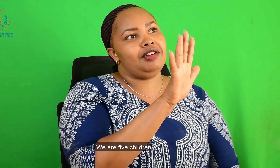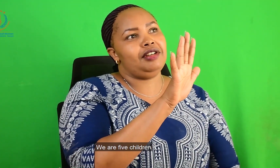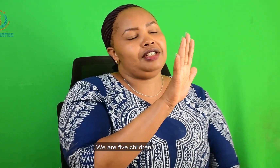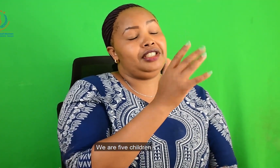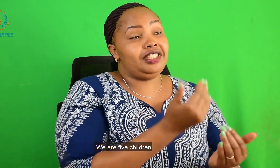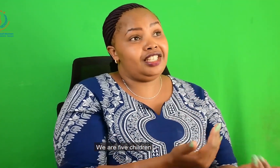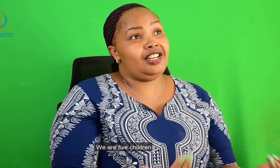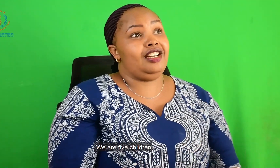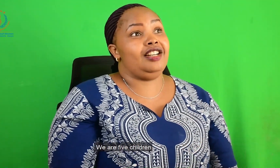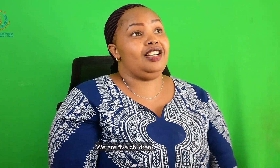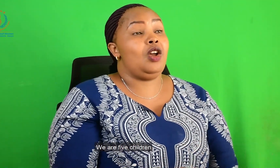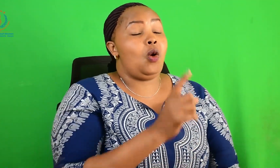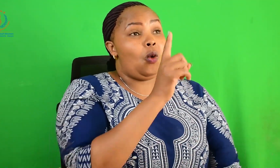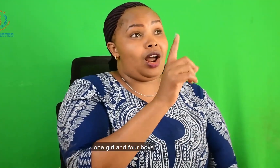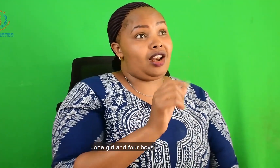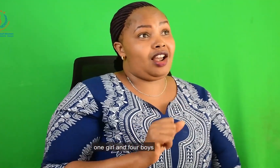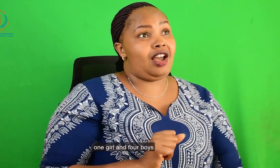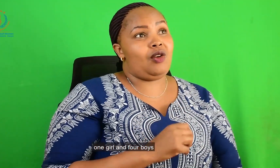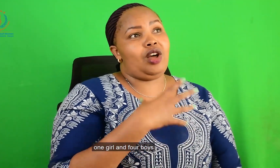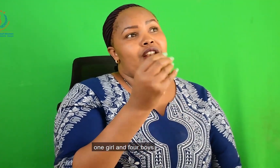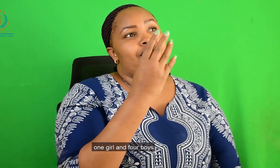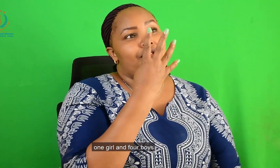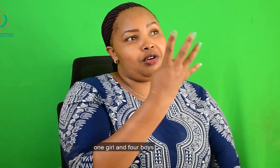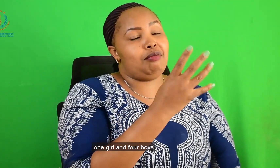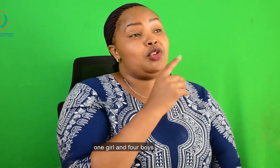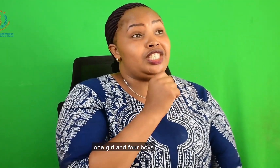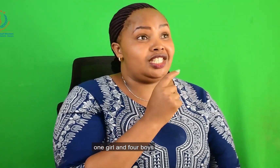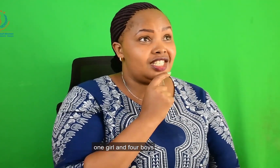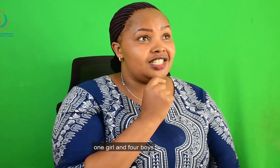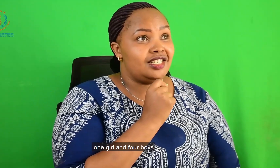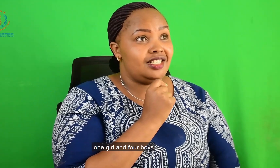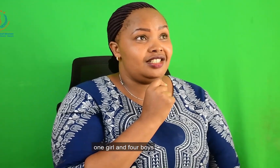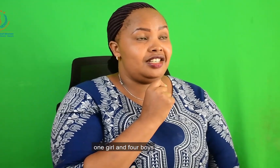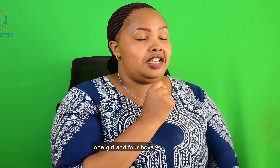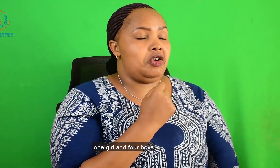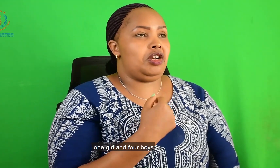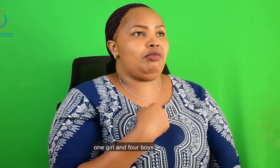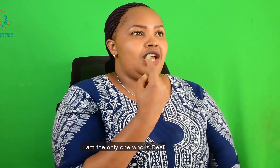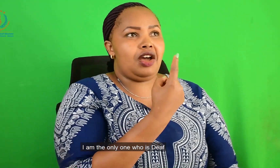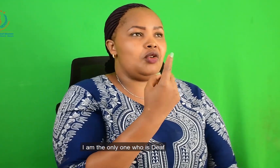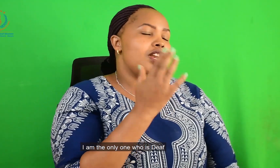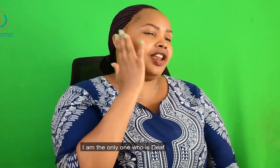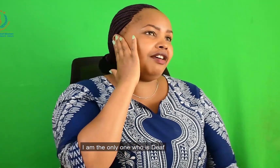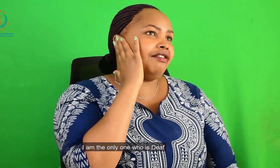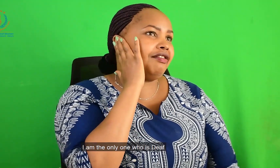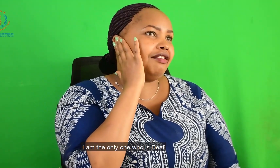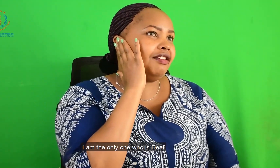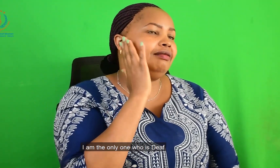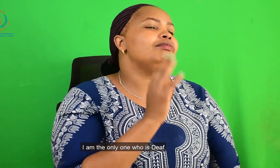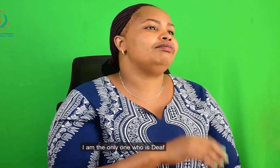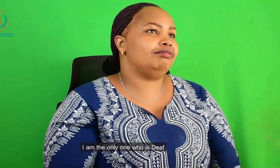children, 1 girl and 4 boys. I'm the only one who is deaf.